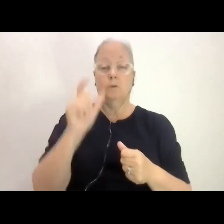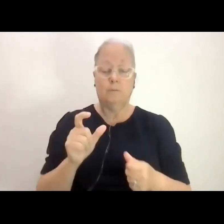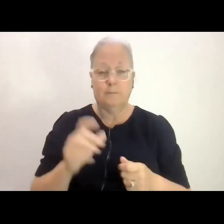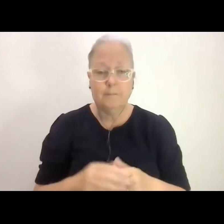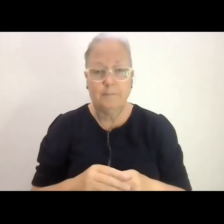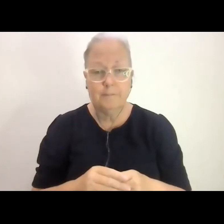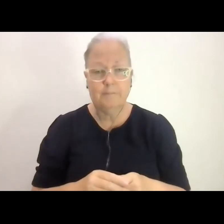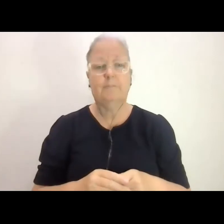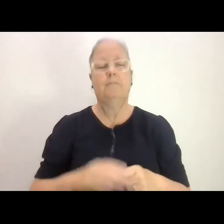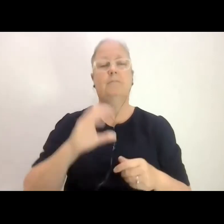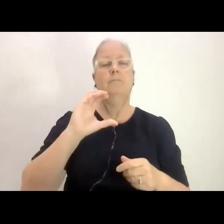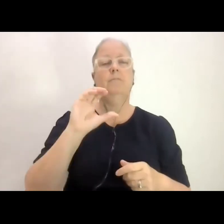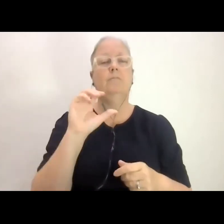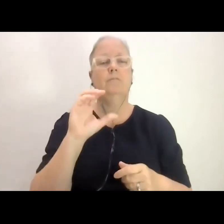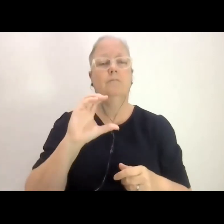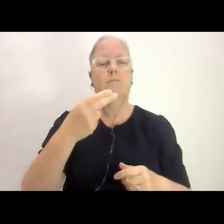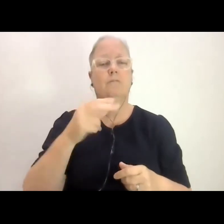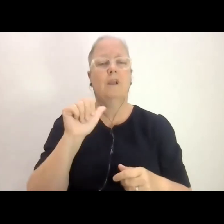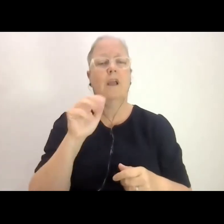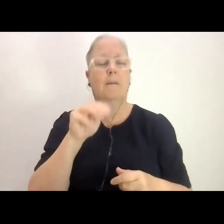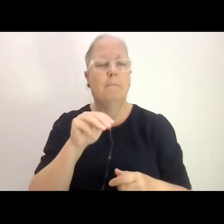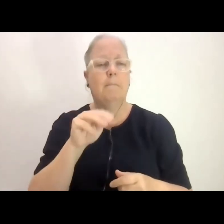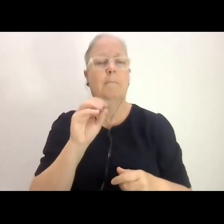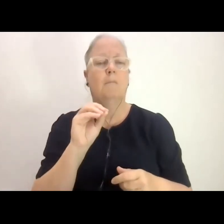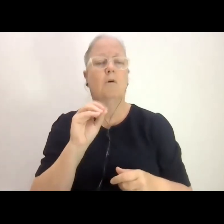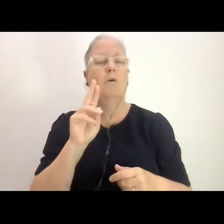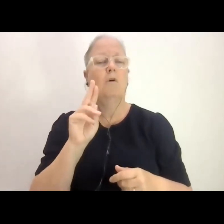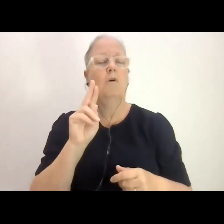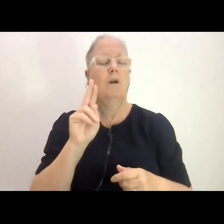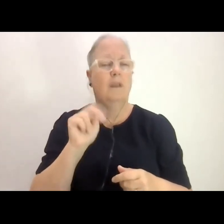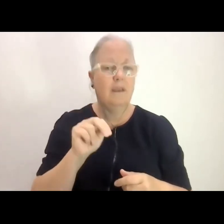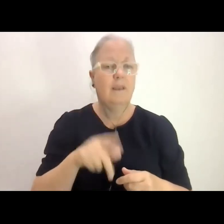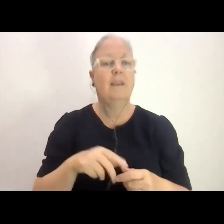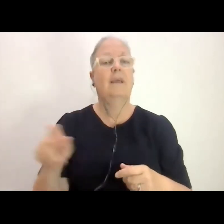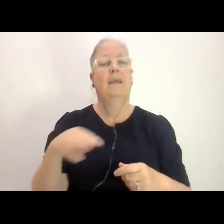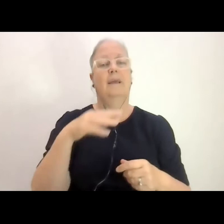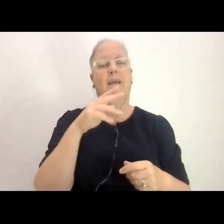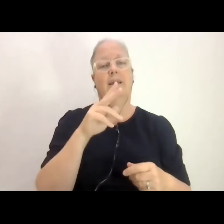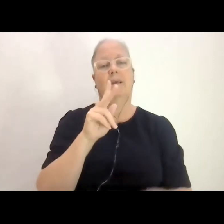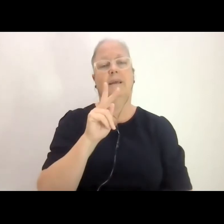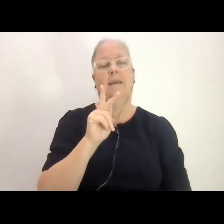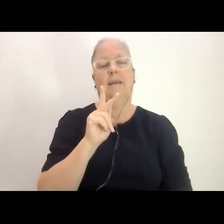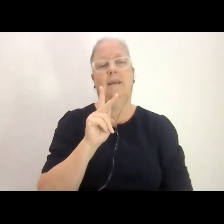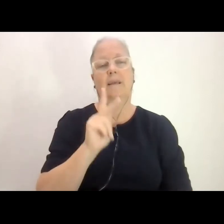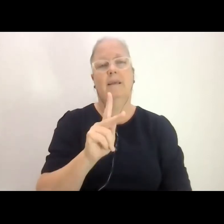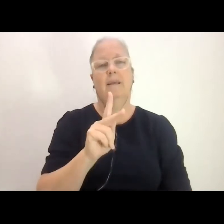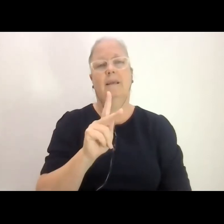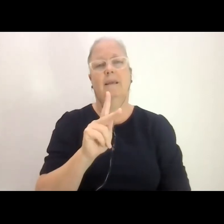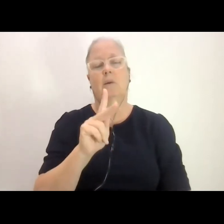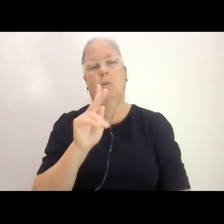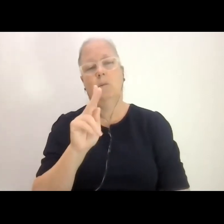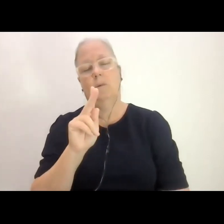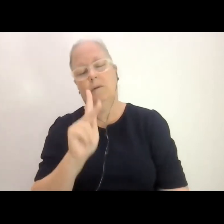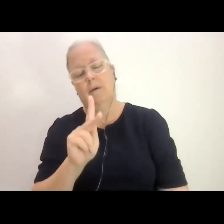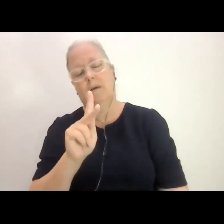Chobe. He's the Executive Director of Khmer HIV/AIDS NGO Alliance. He's also the Chief of